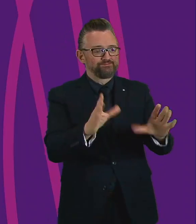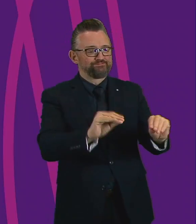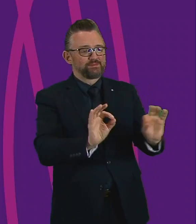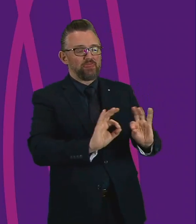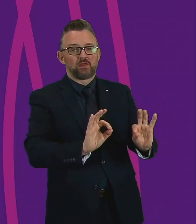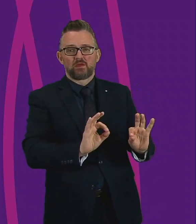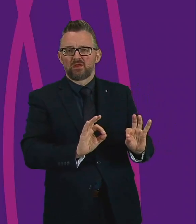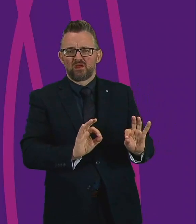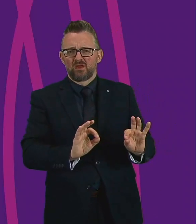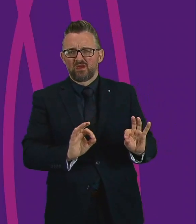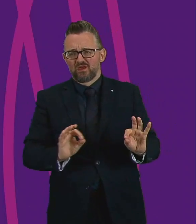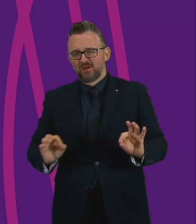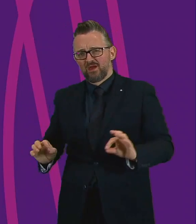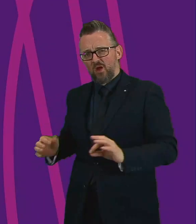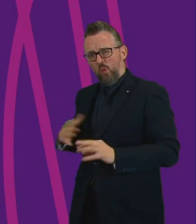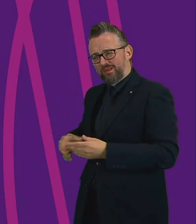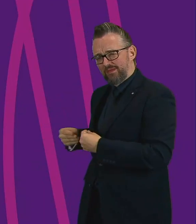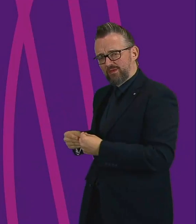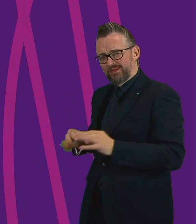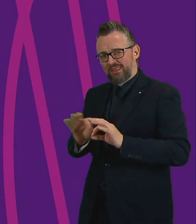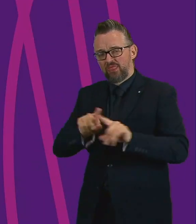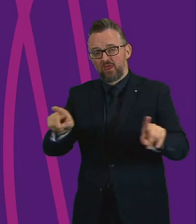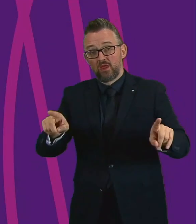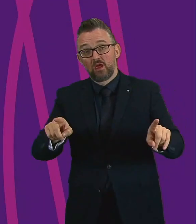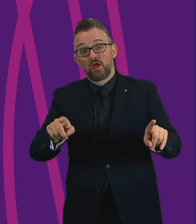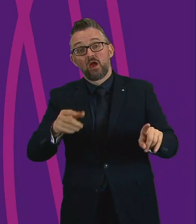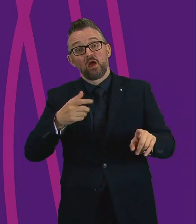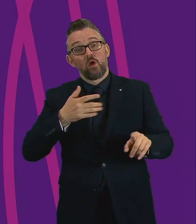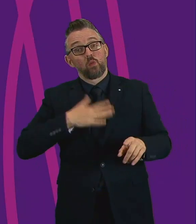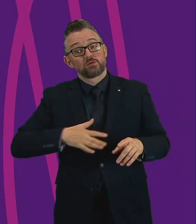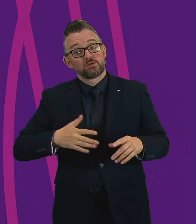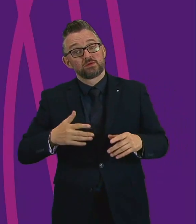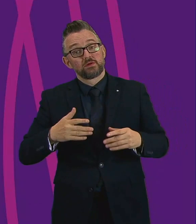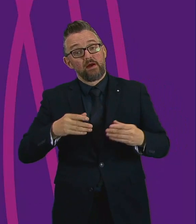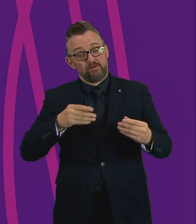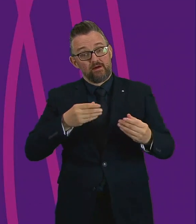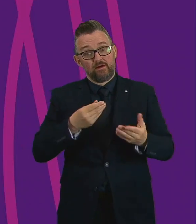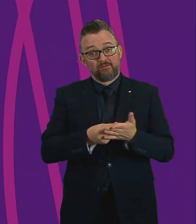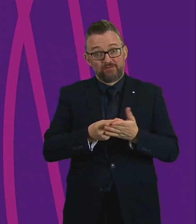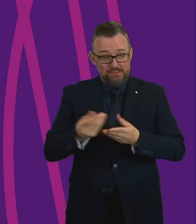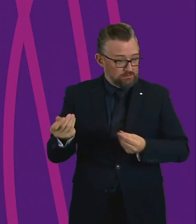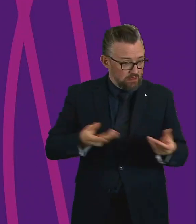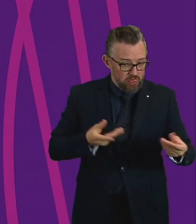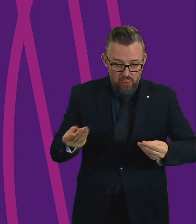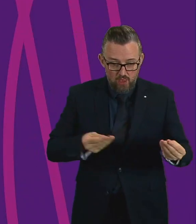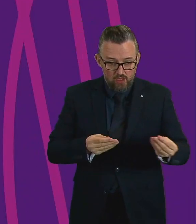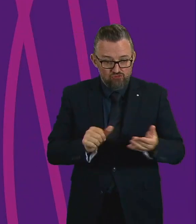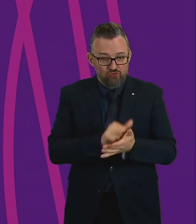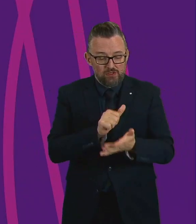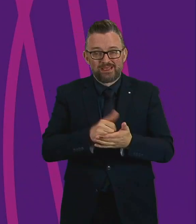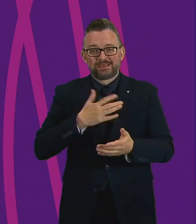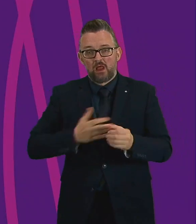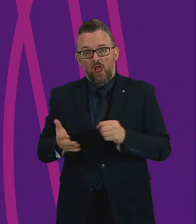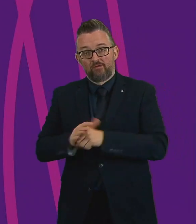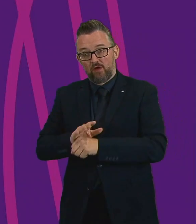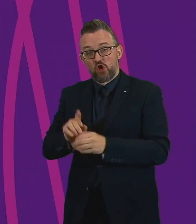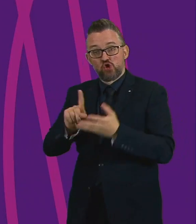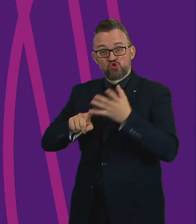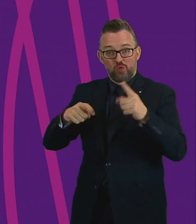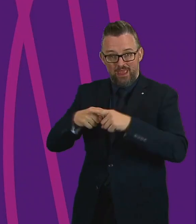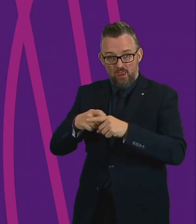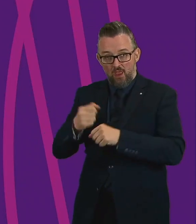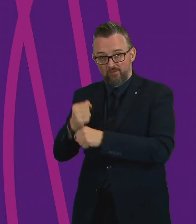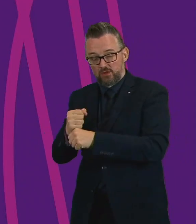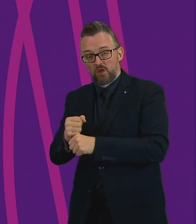not a sustainable position. If we're going to have a new fiscal settlement, it needs to cover local government, Scottish Government and UK